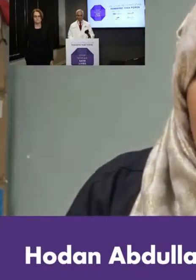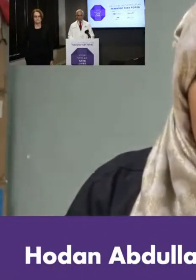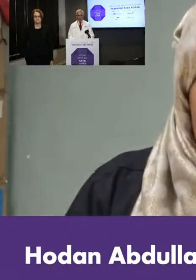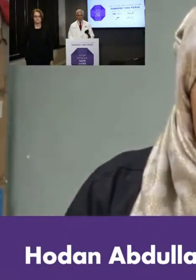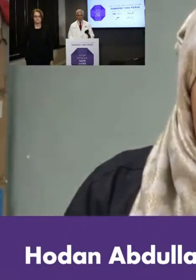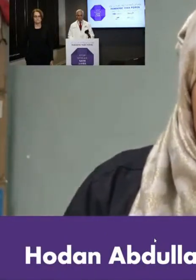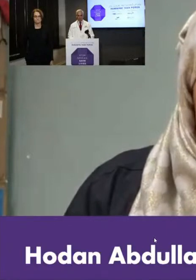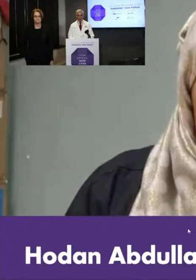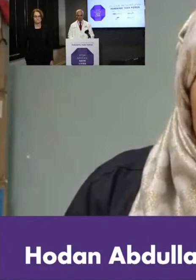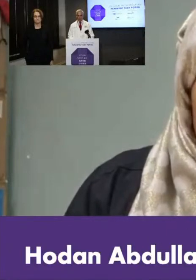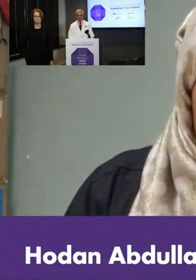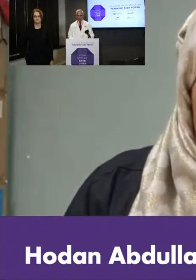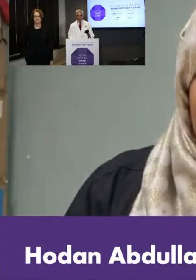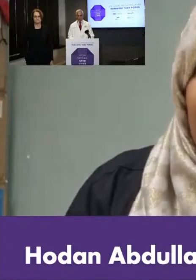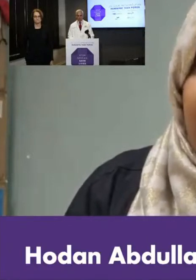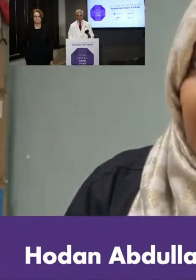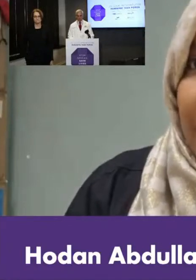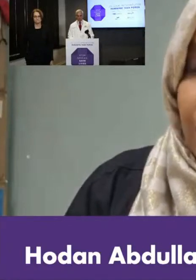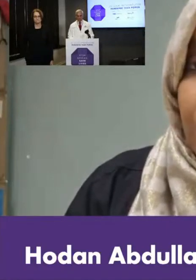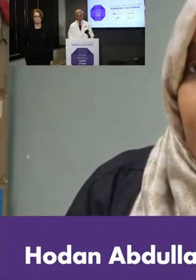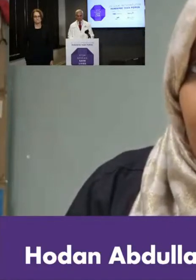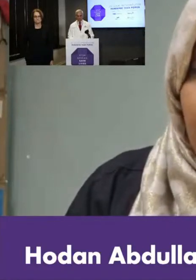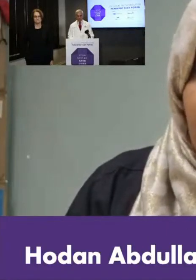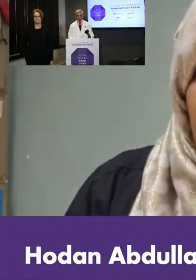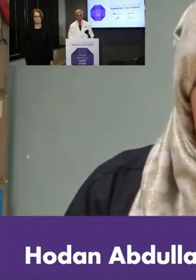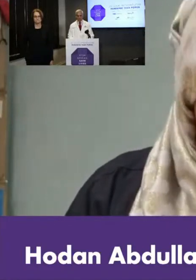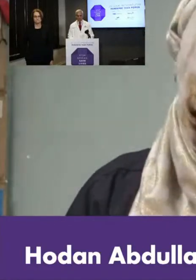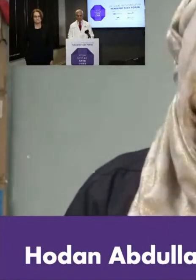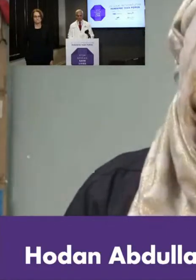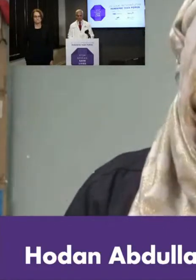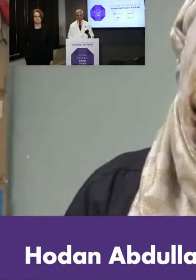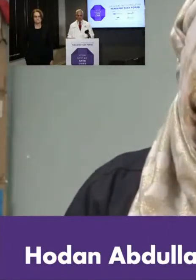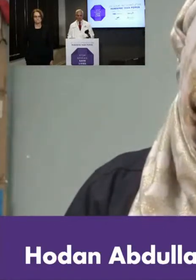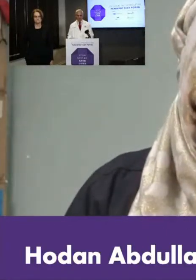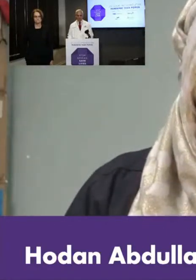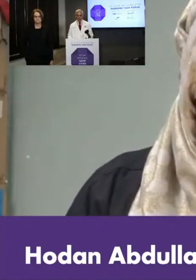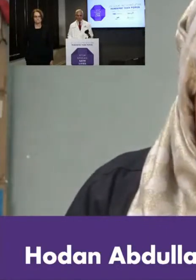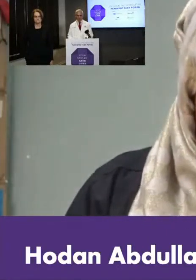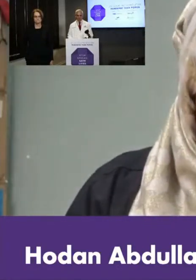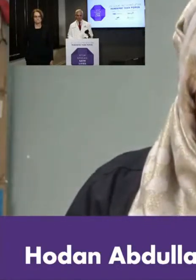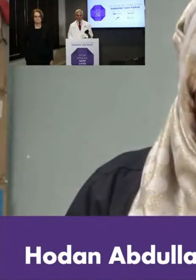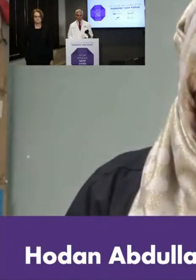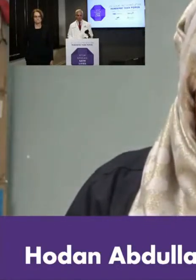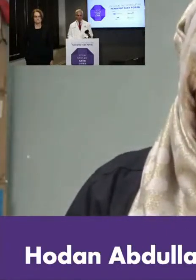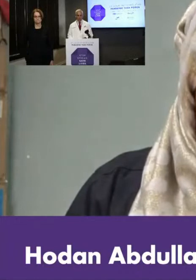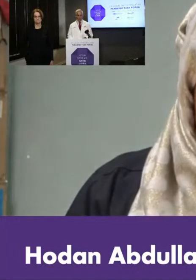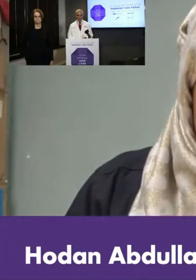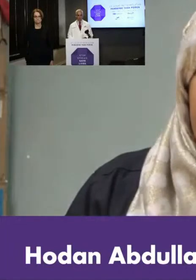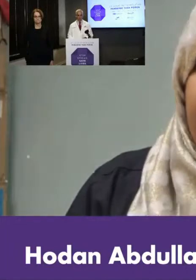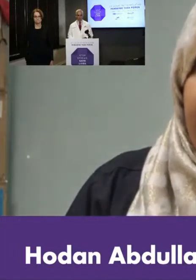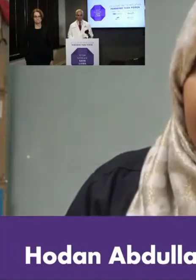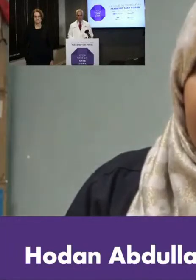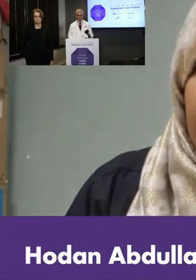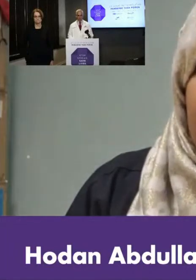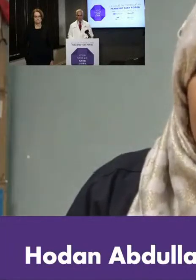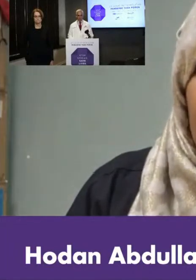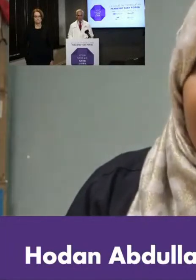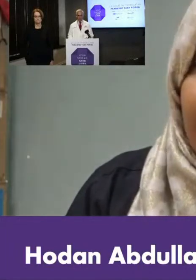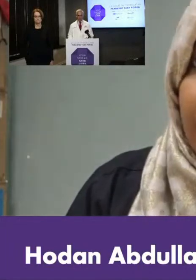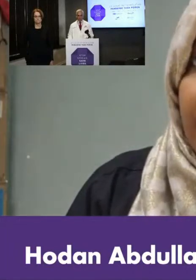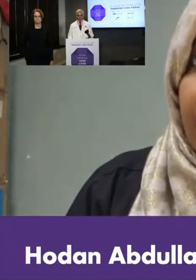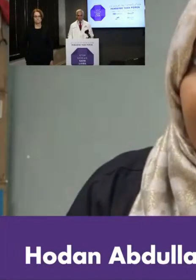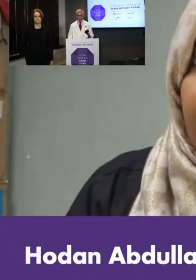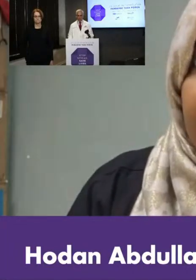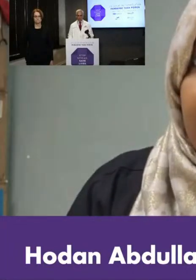of our home, I watched that fear take a mental toll. So really, that vaccine, it lets me protect my family by